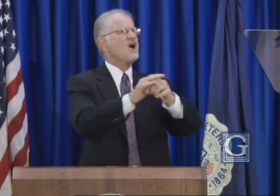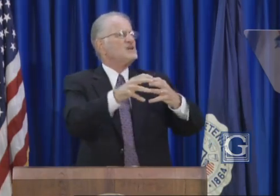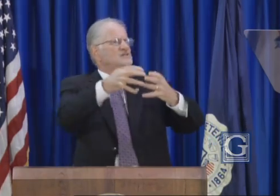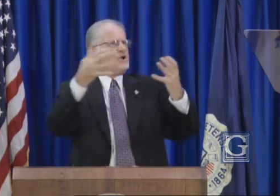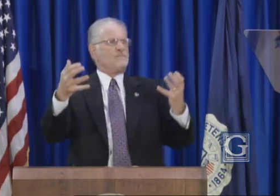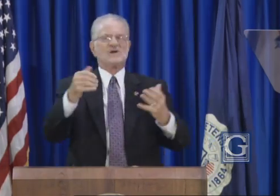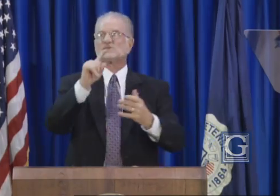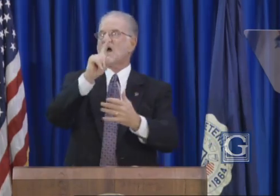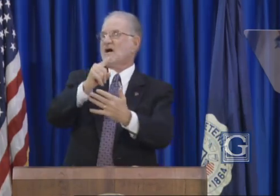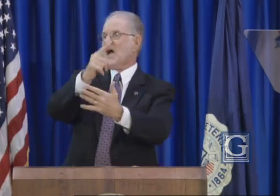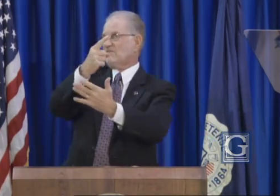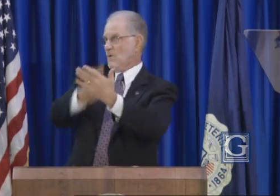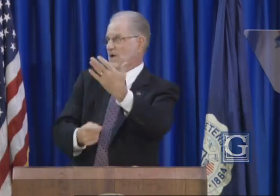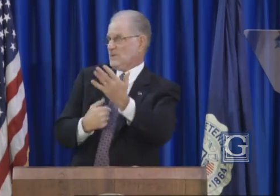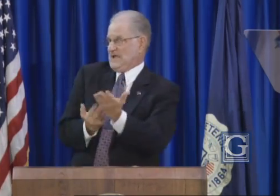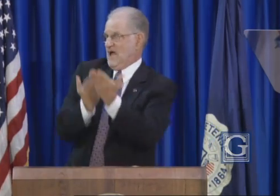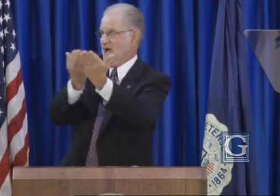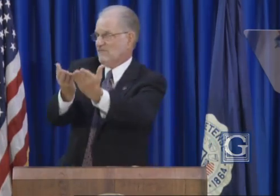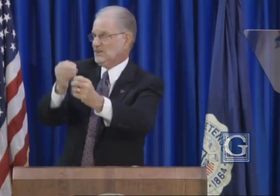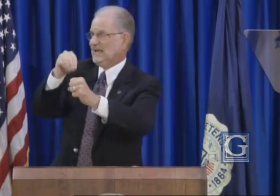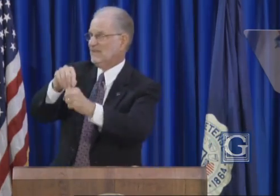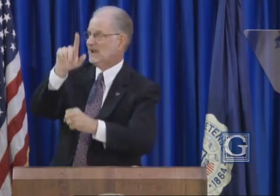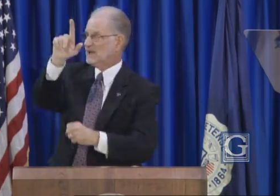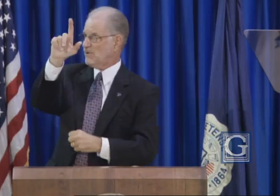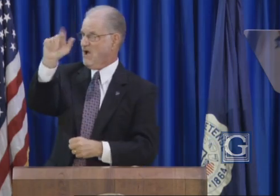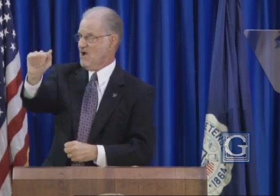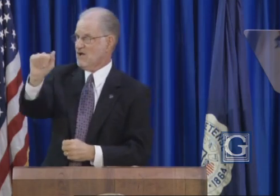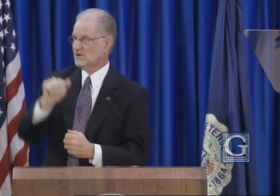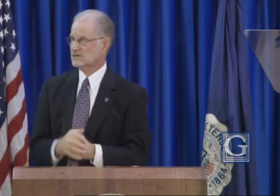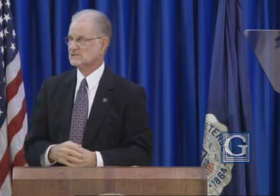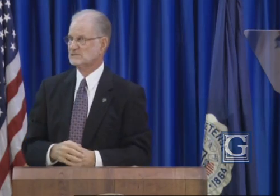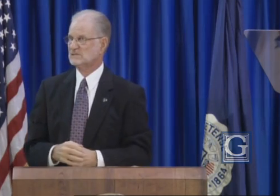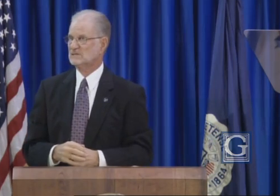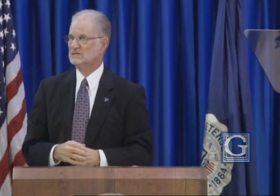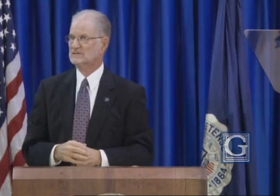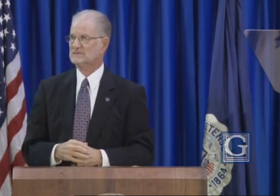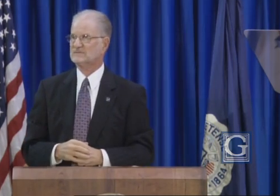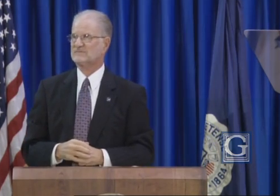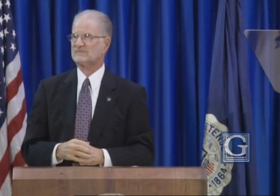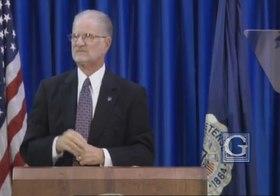We can build new ways on so much of what we offer in the liberal arts.